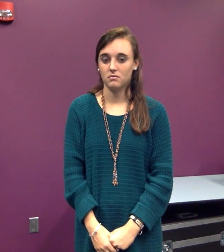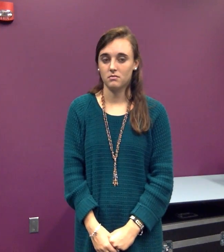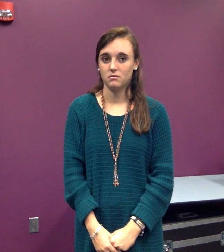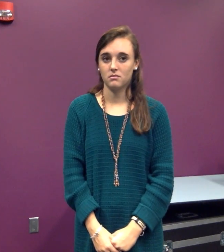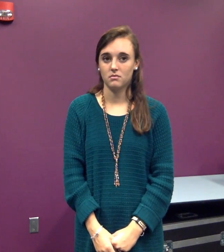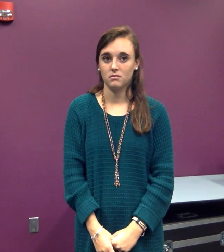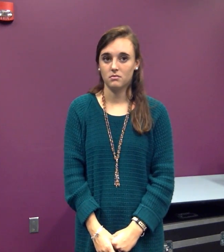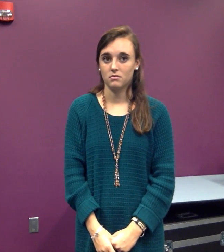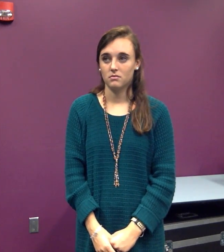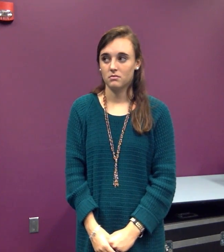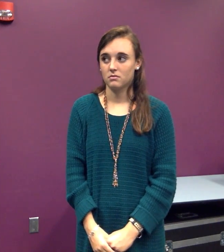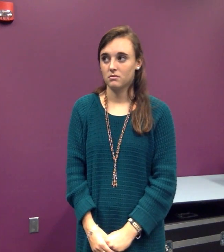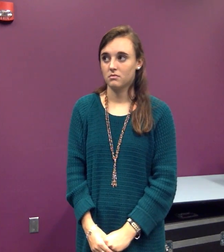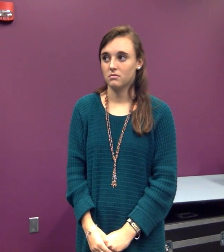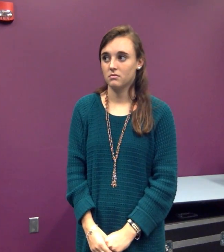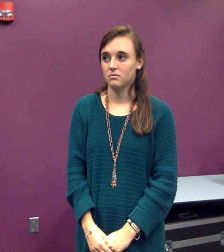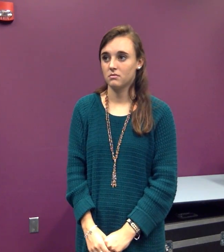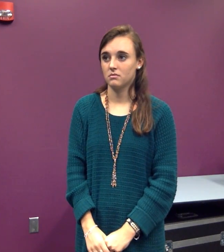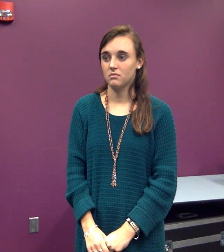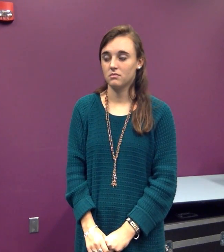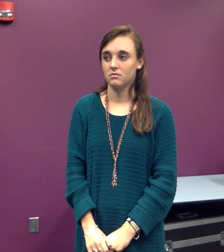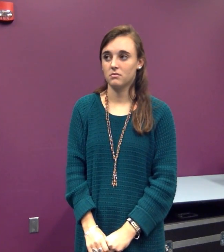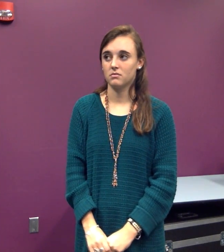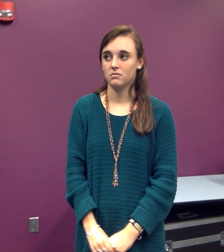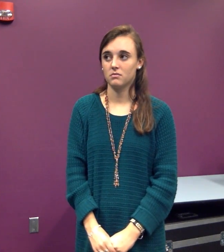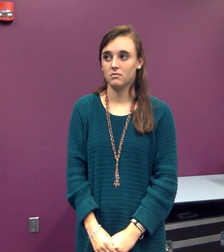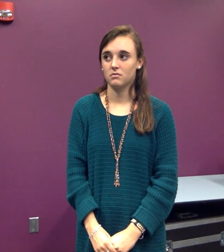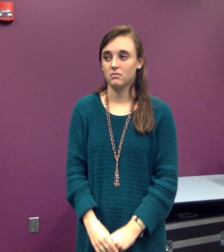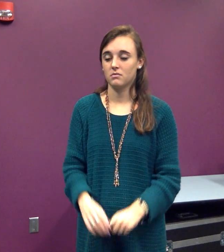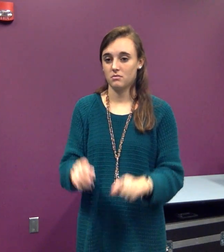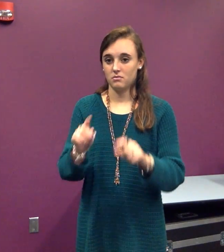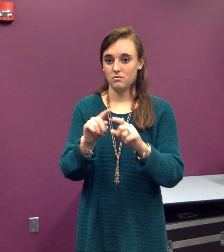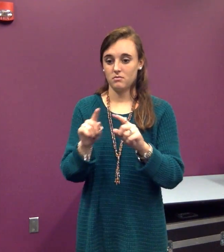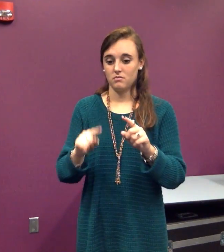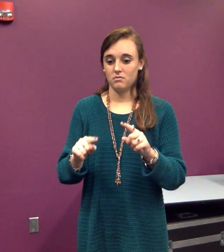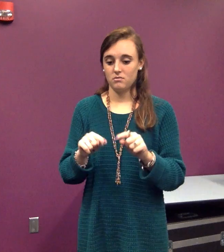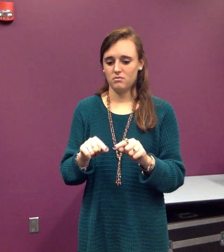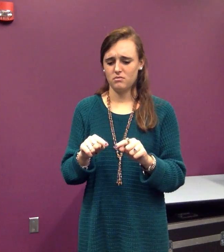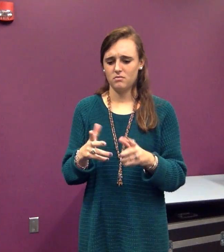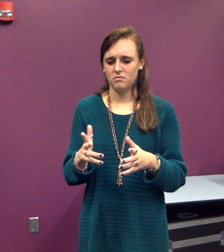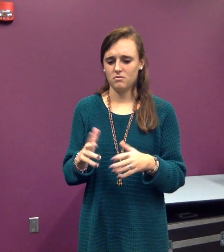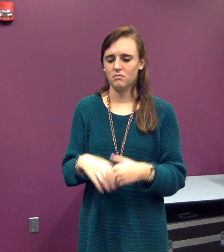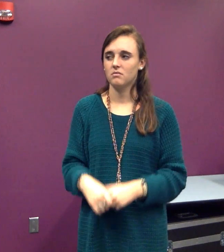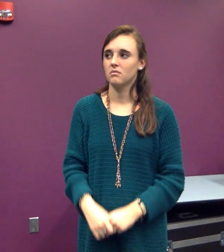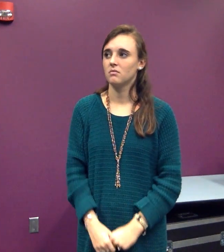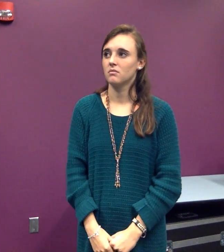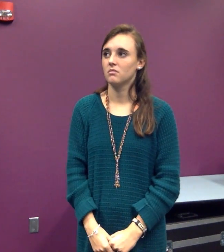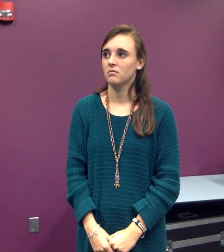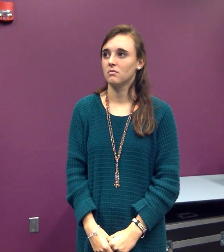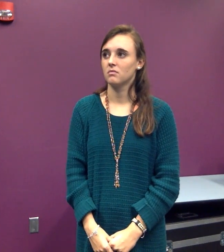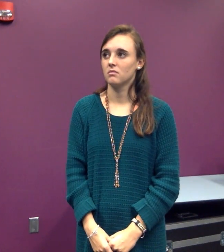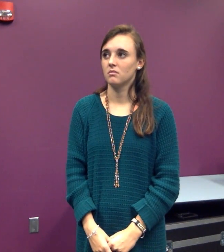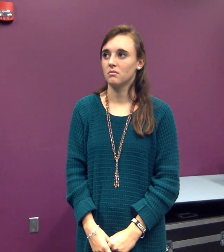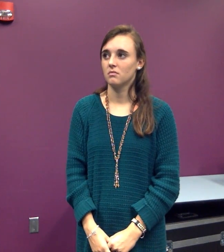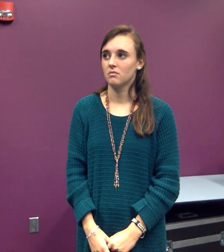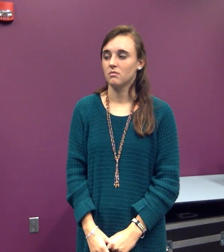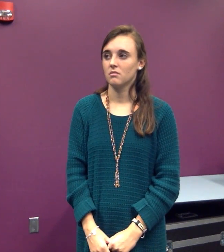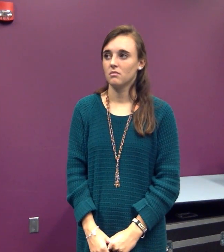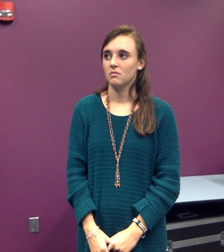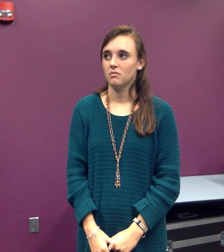2, put a dot and drop it. Okay? Those are good, that's fine. Okay, this one's correct, that one's correct, but you came